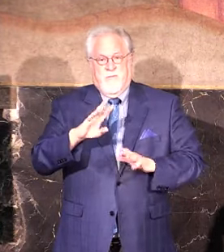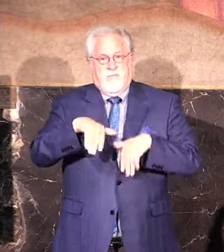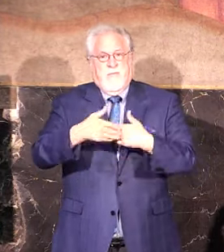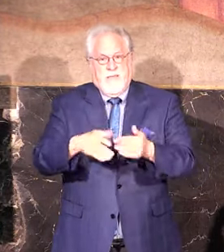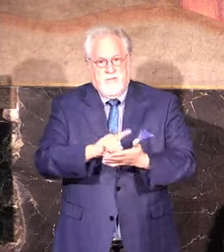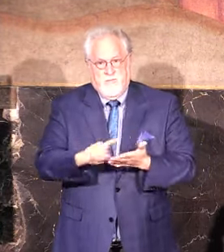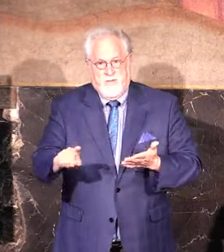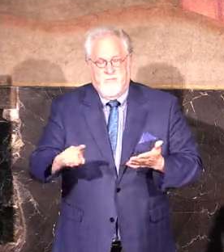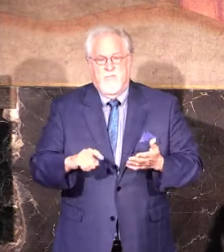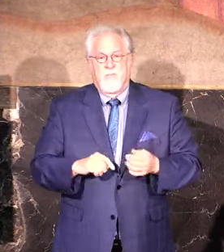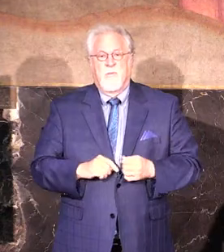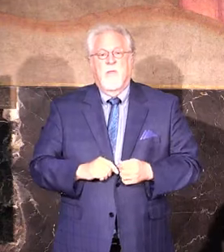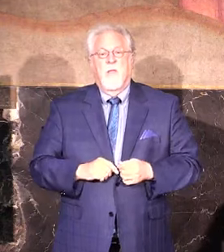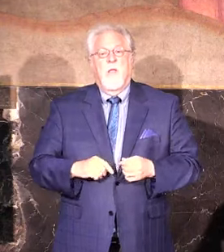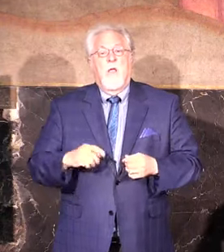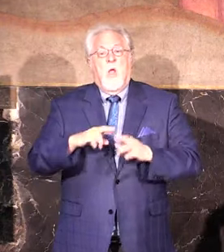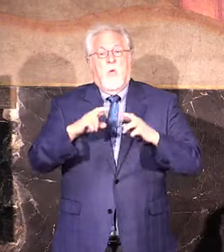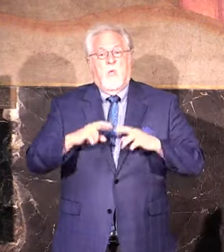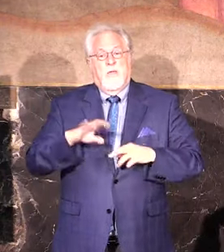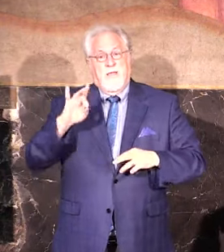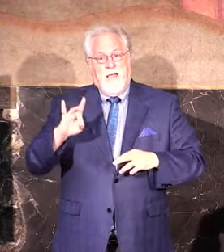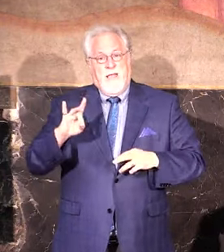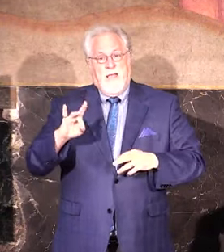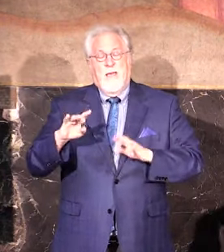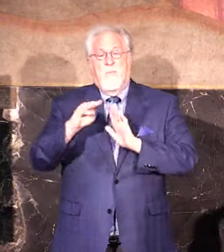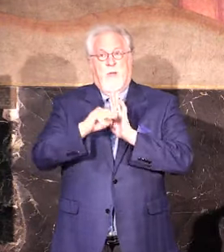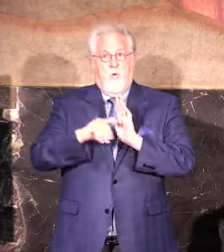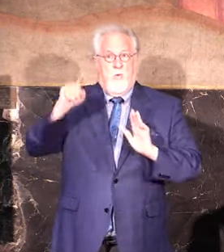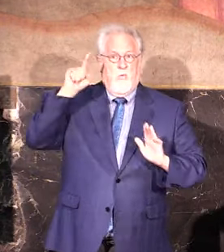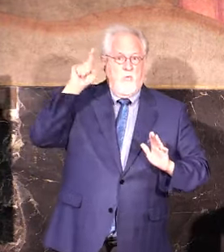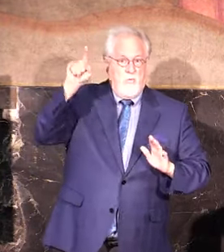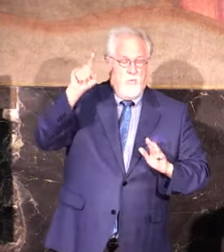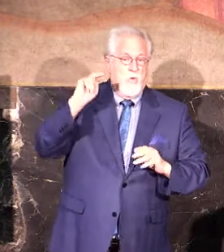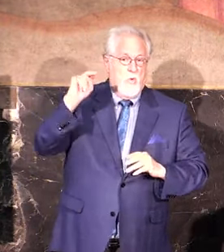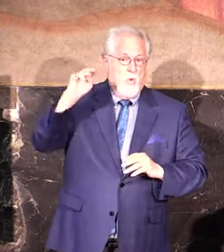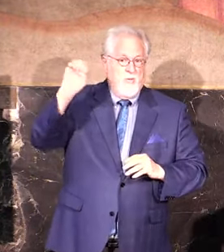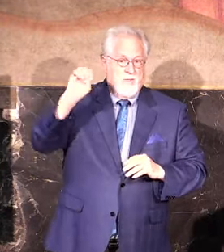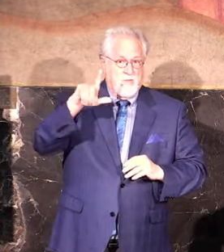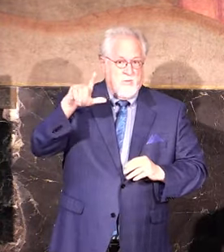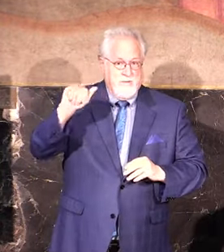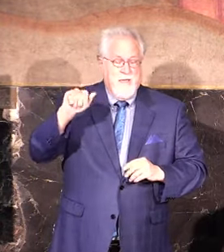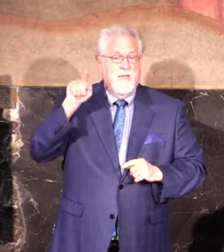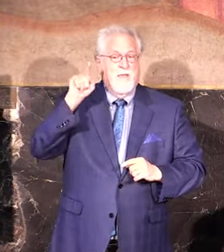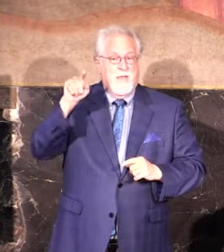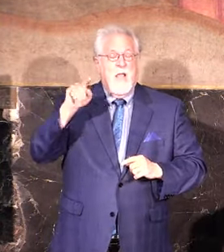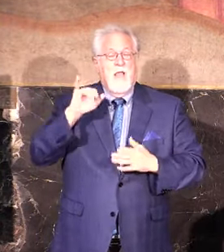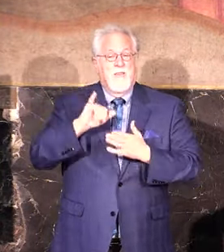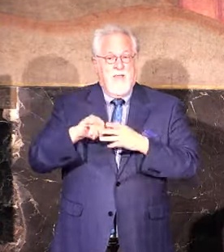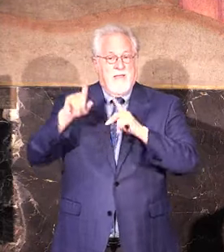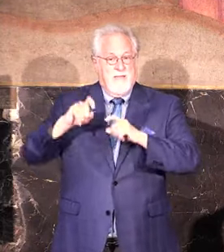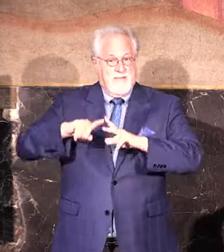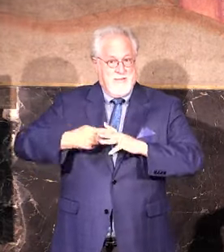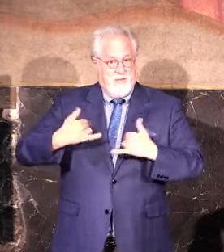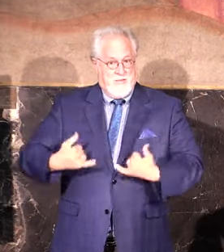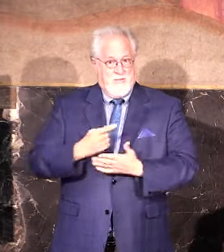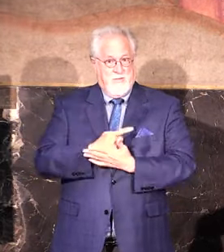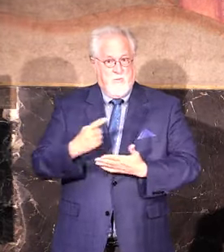week. In region 8, which is the Monroe area up in northeast Louisiana, that mobile testing started this